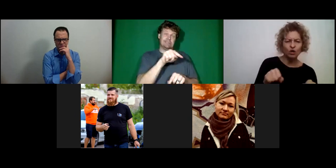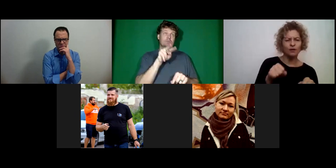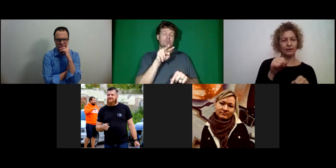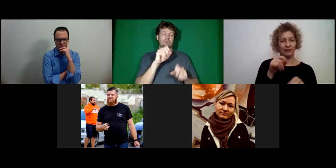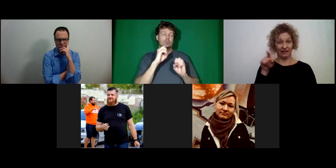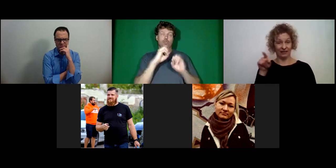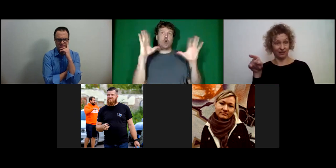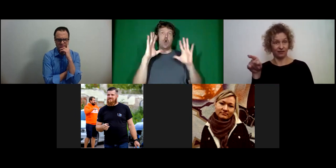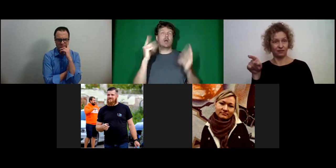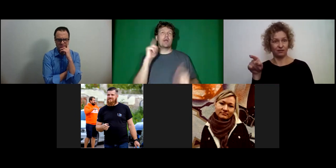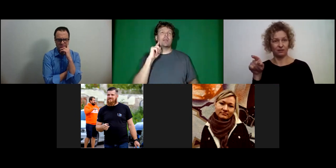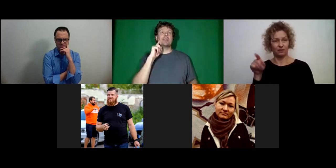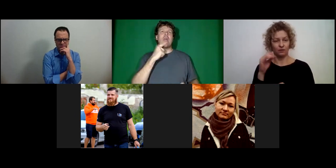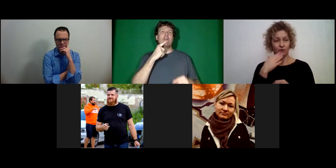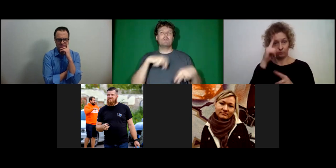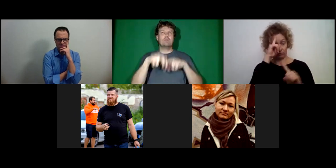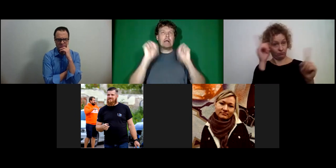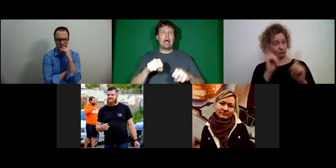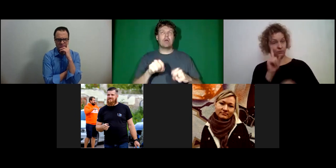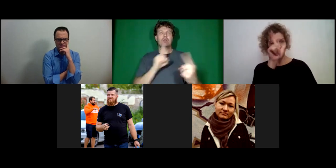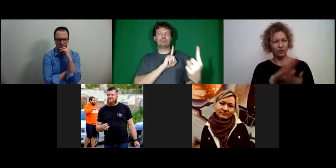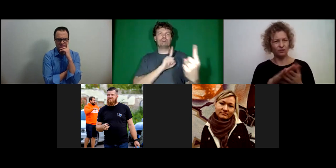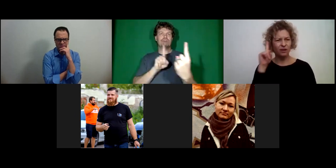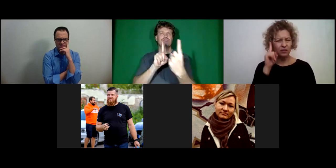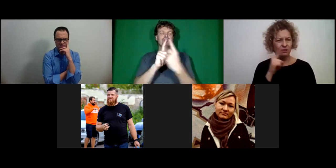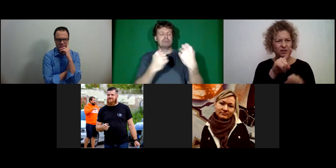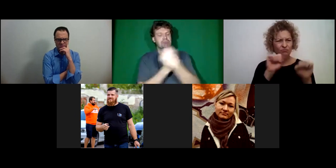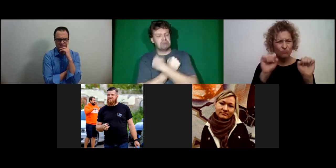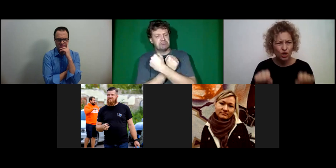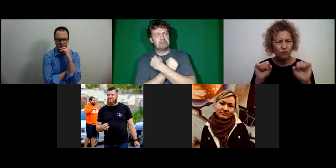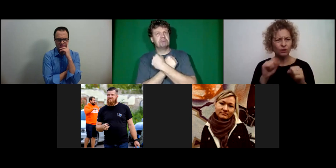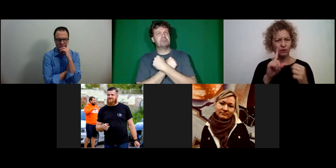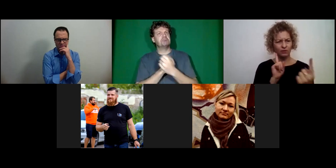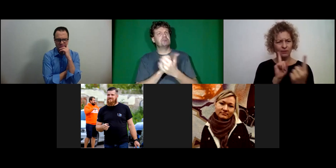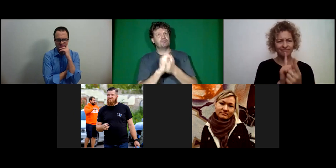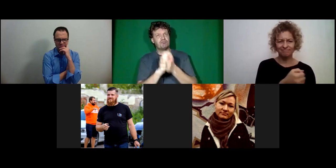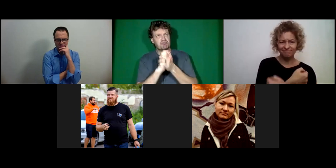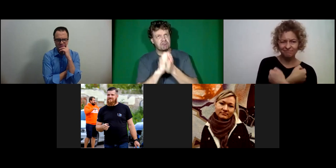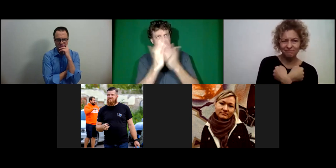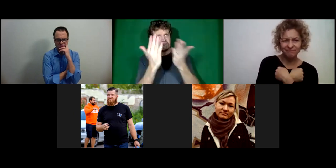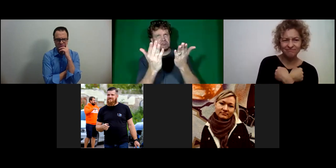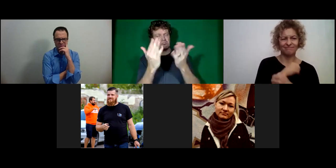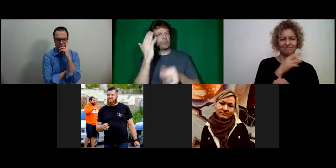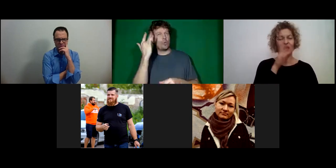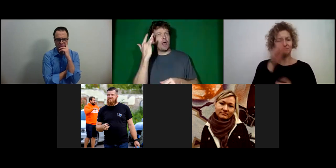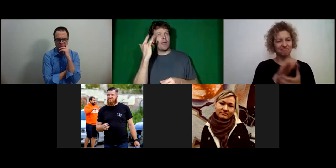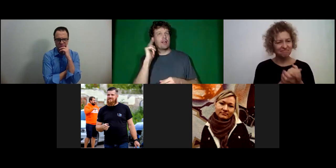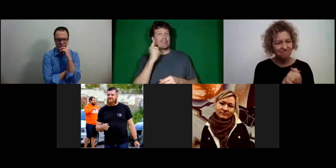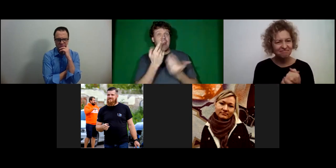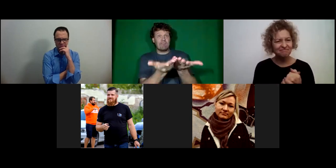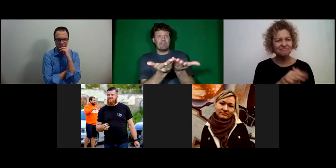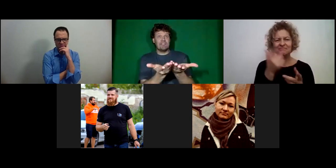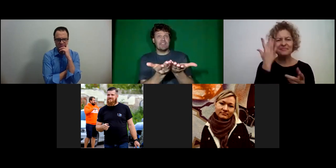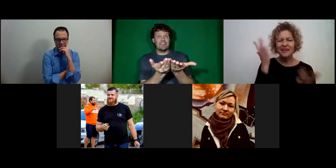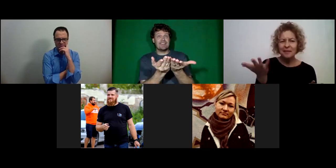And he's like, you need to practice, and you need to do this. And but he was so shocked that a deaf person was able to dance,